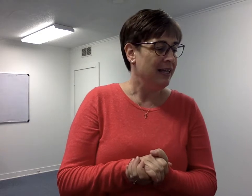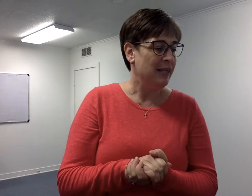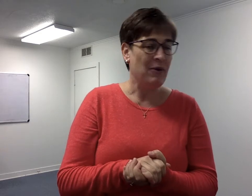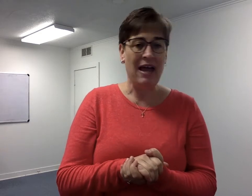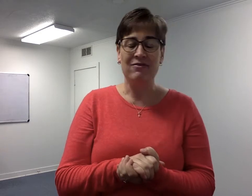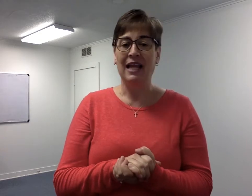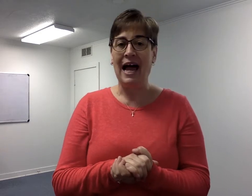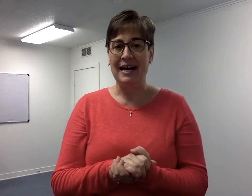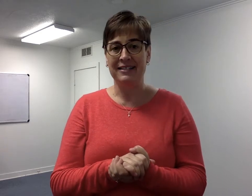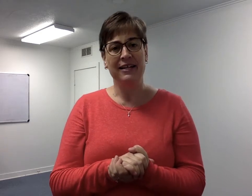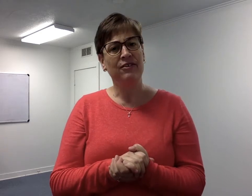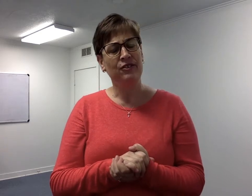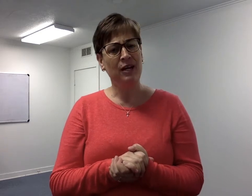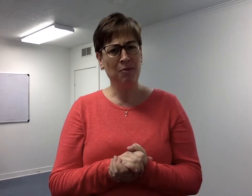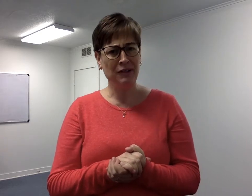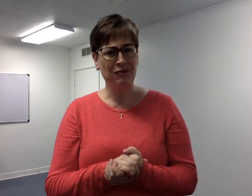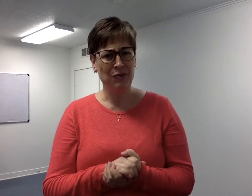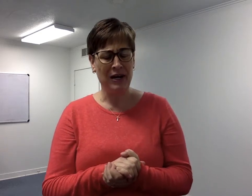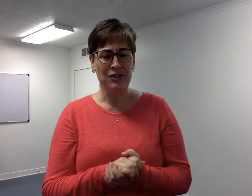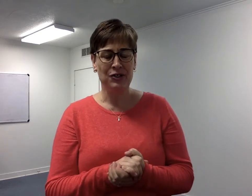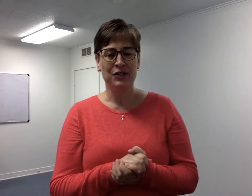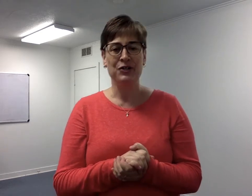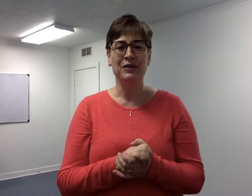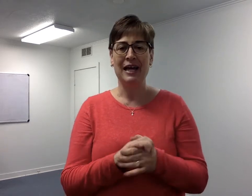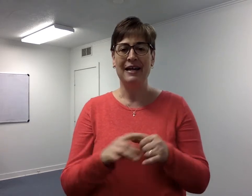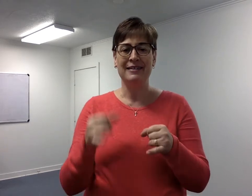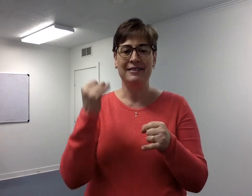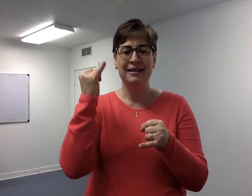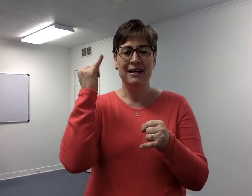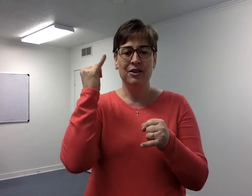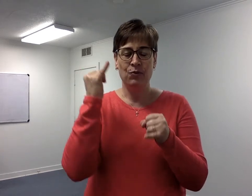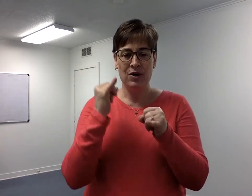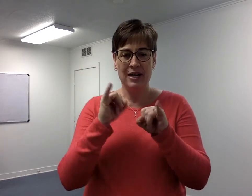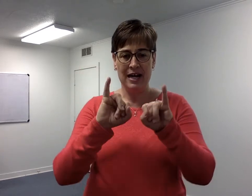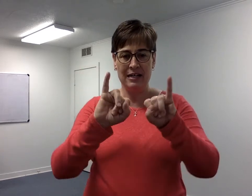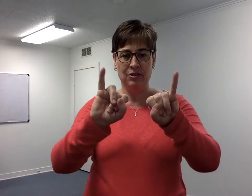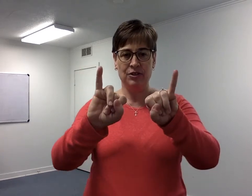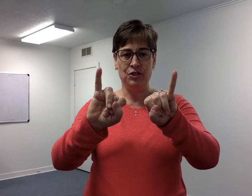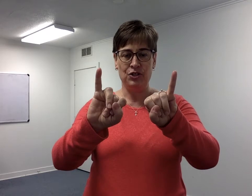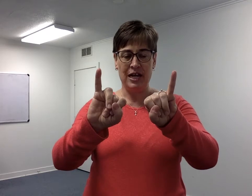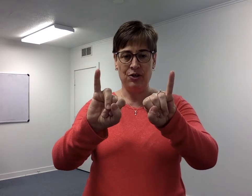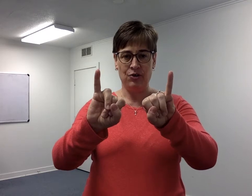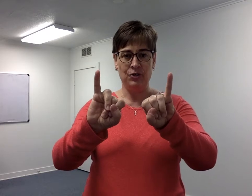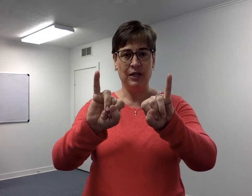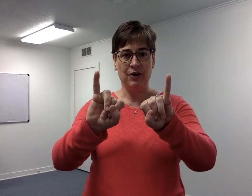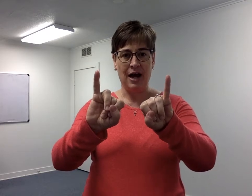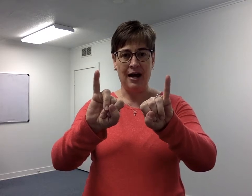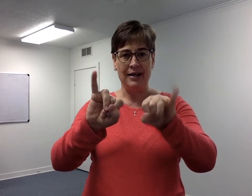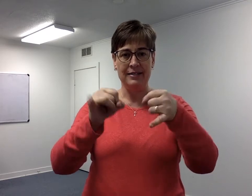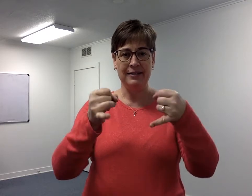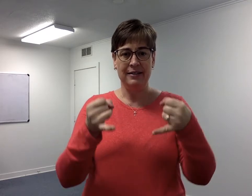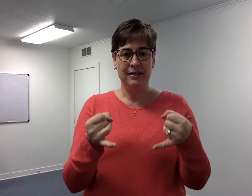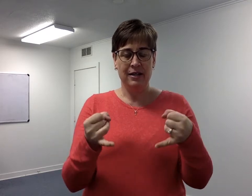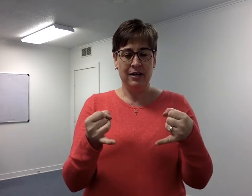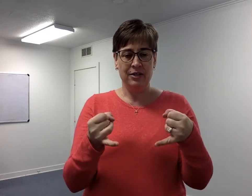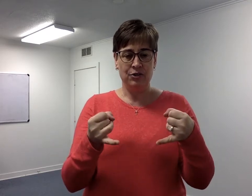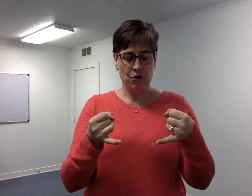Then we have last. And there's a couple different ways you can do last. The one I had learned is you take your two-letter I's and you turn